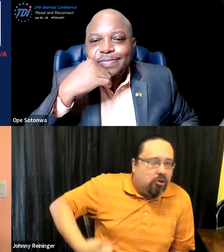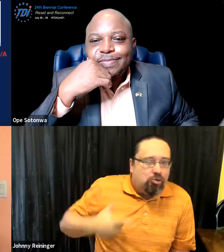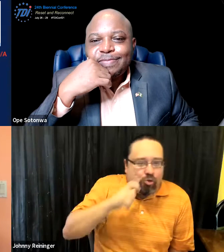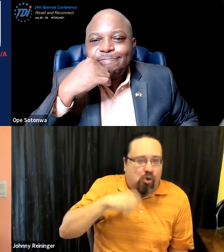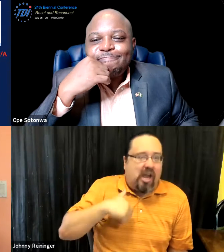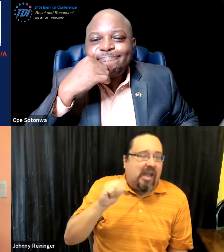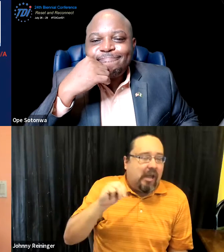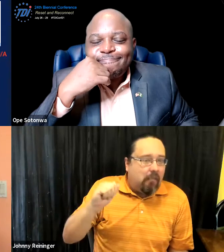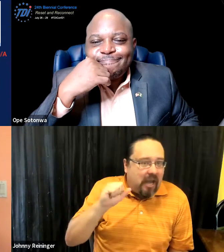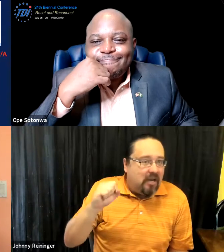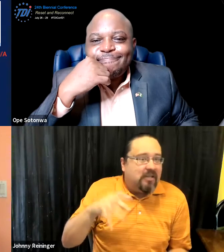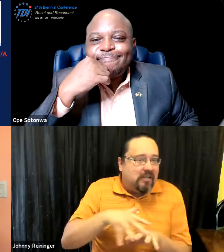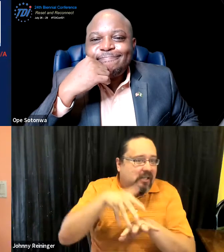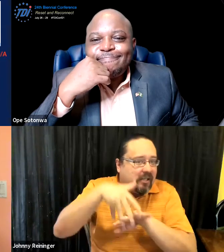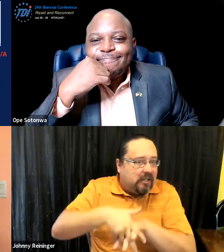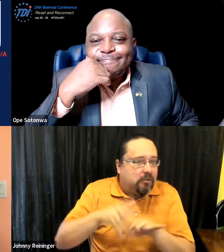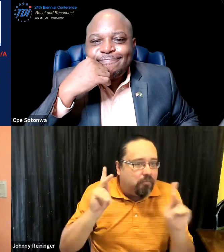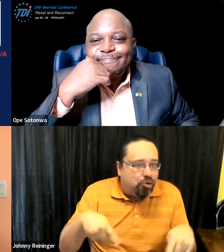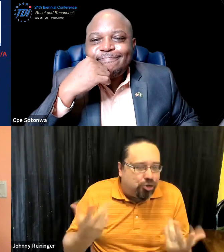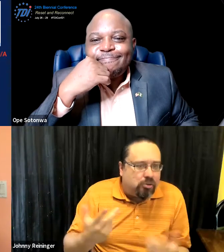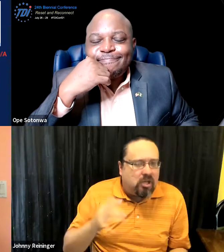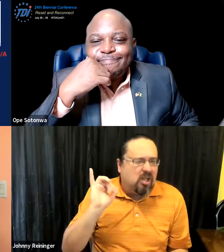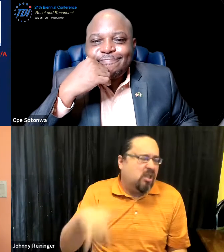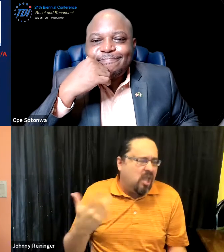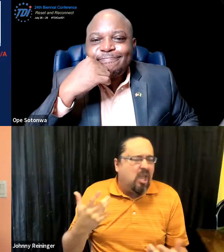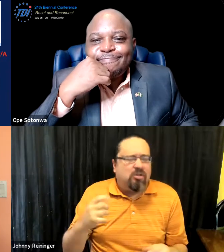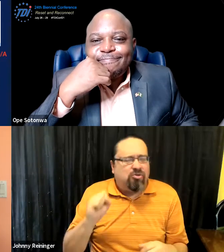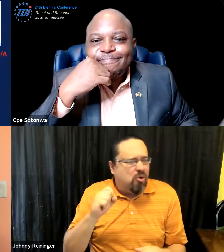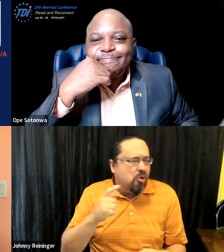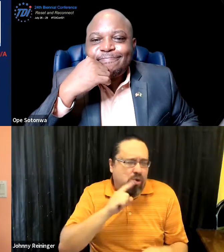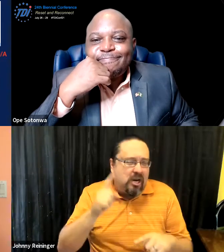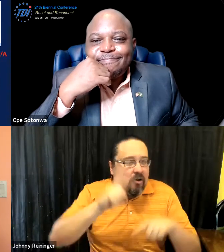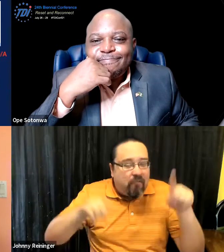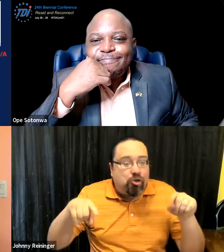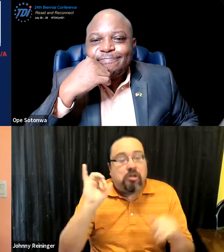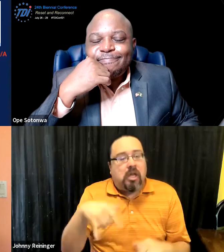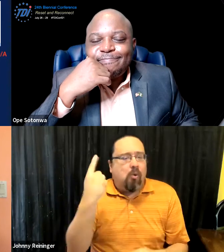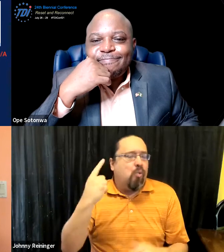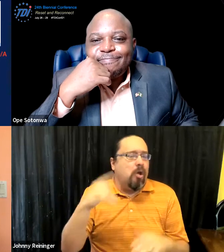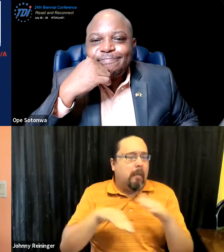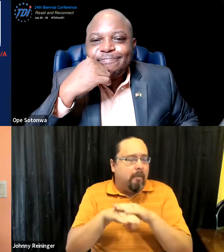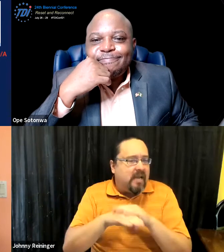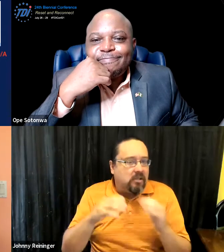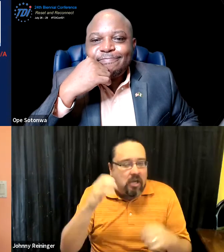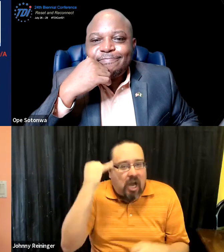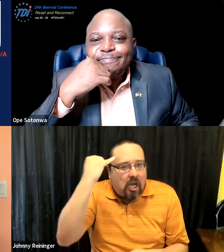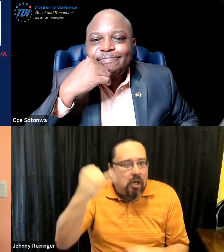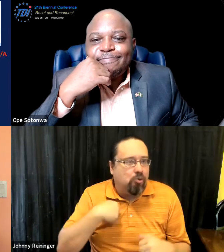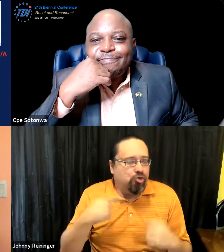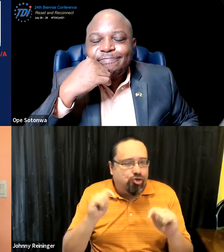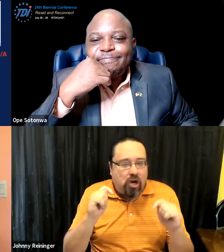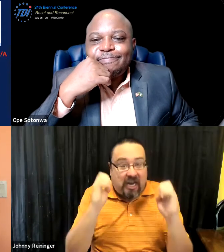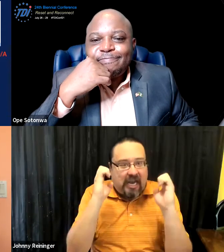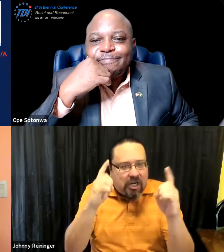chiefs. So the identity is missed on who I am as an Indigenous person. So that's just one example. There's just a variety of